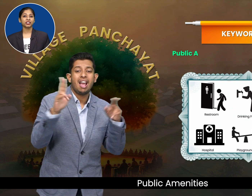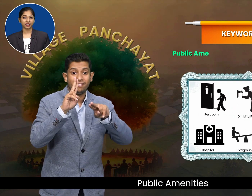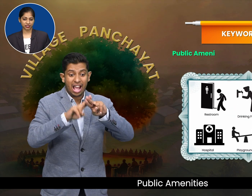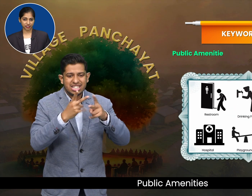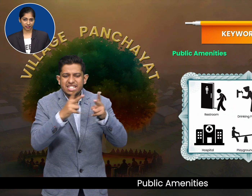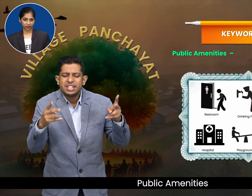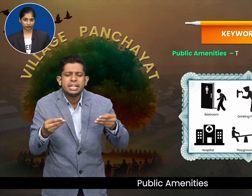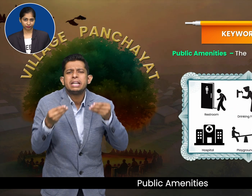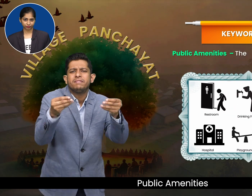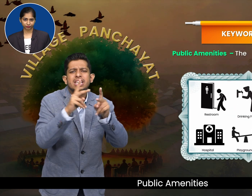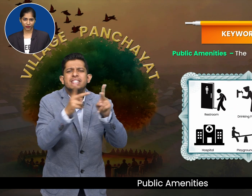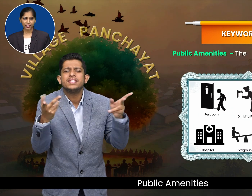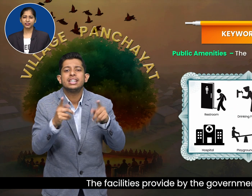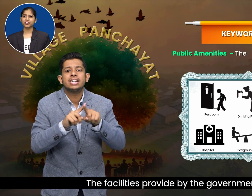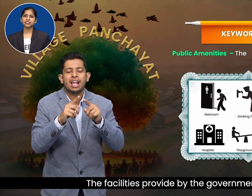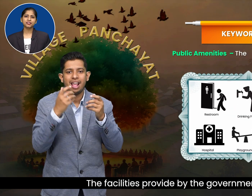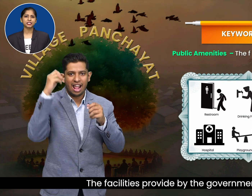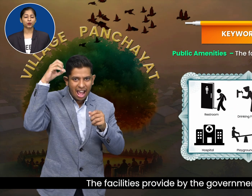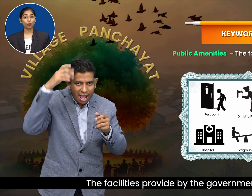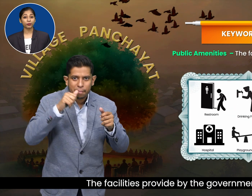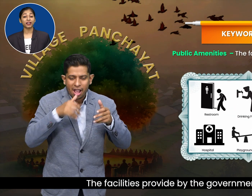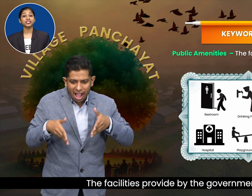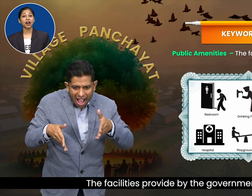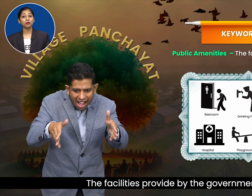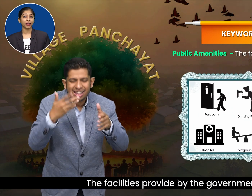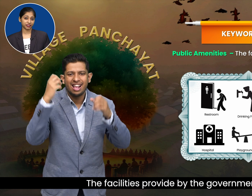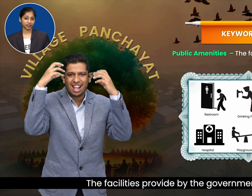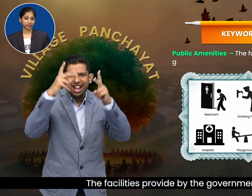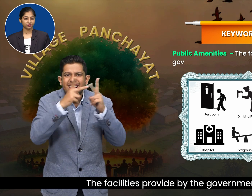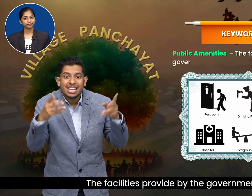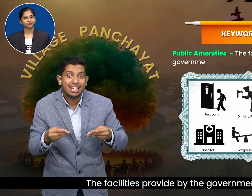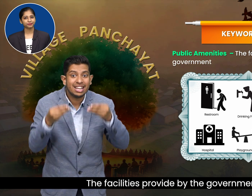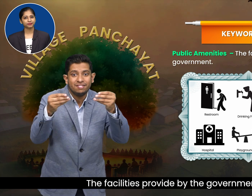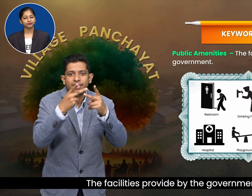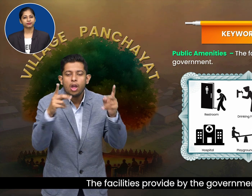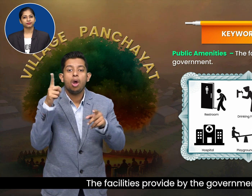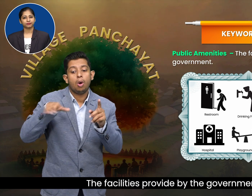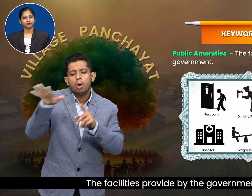Public amenities. The facilities provided by the government.